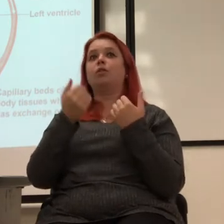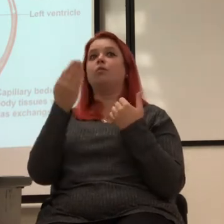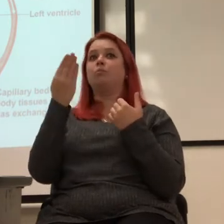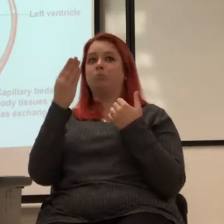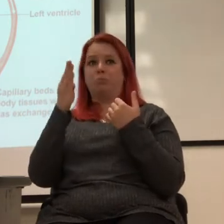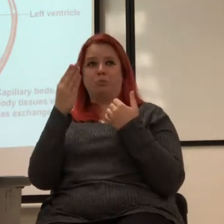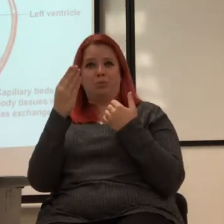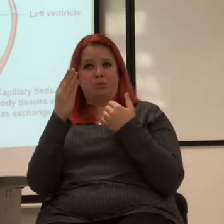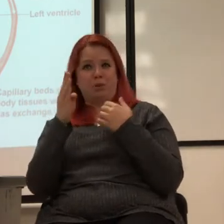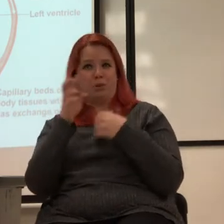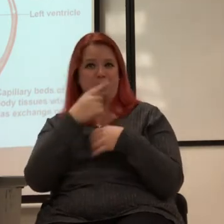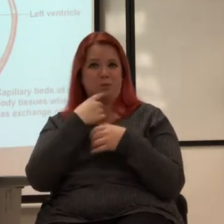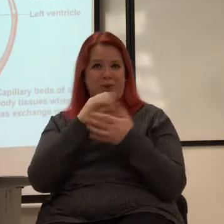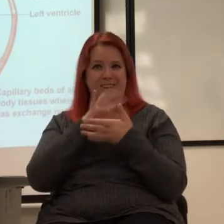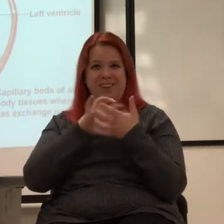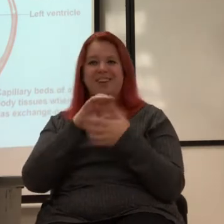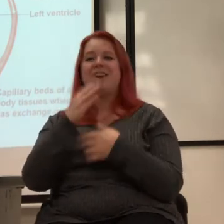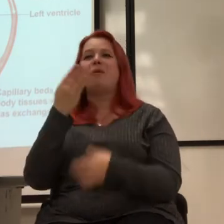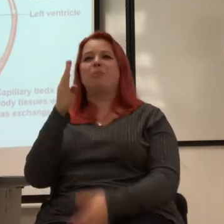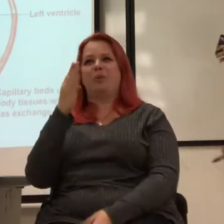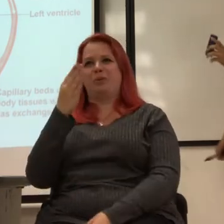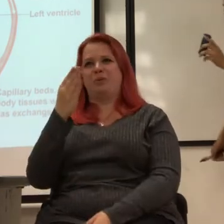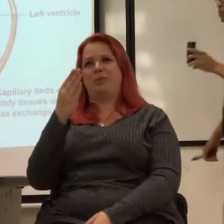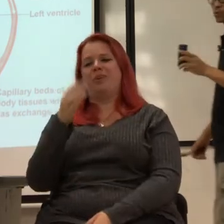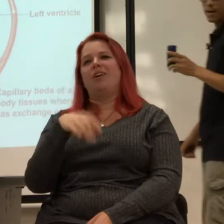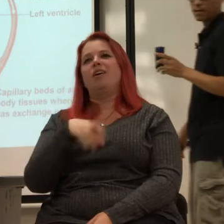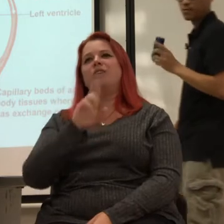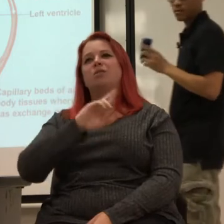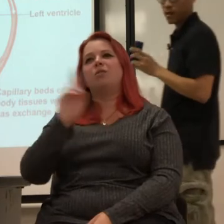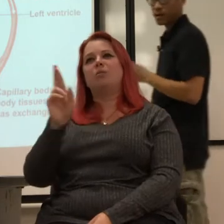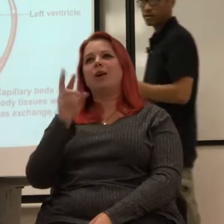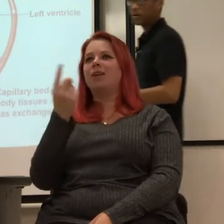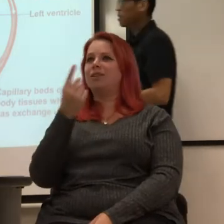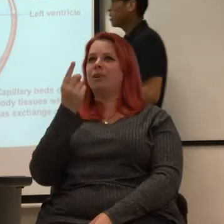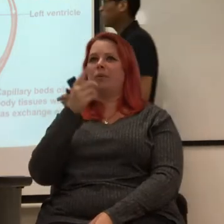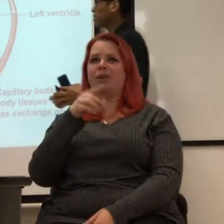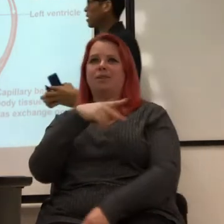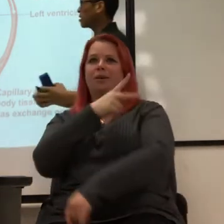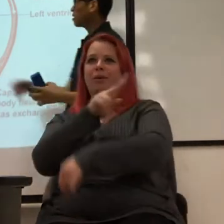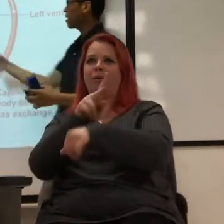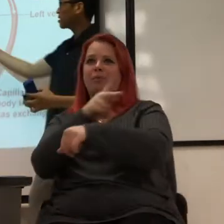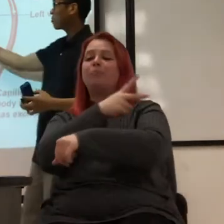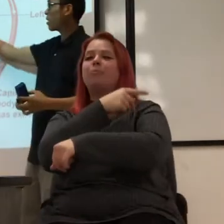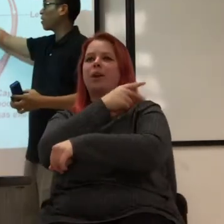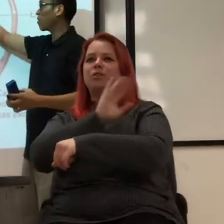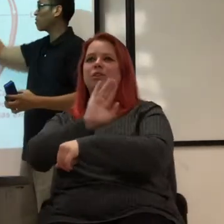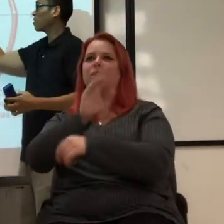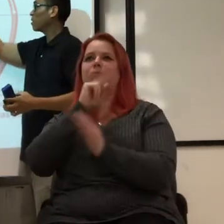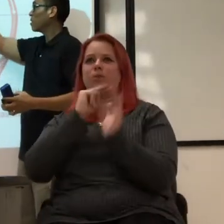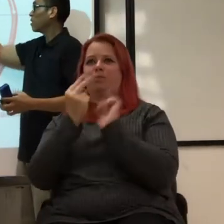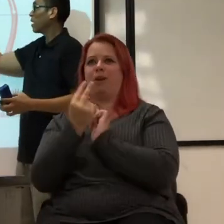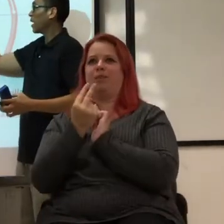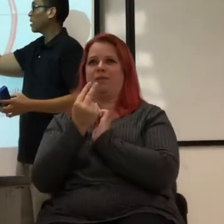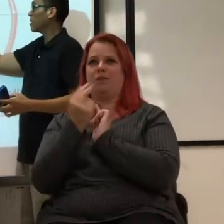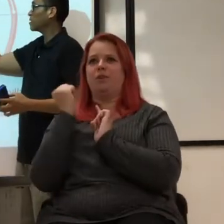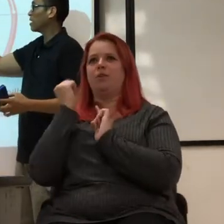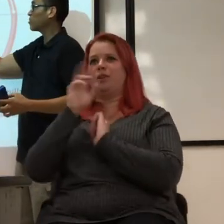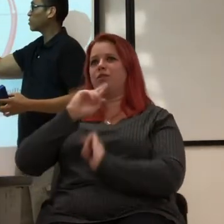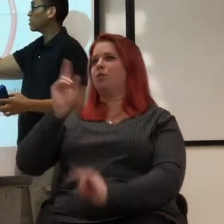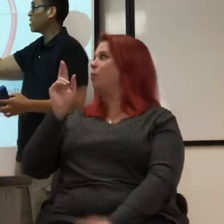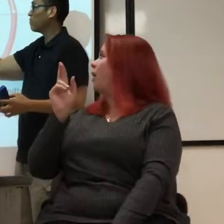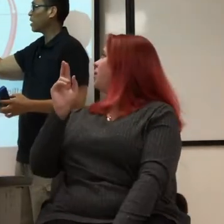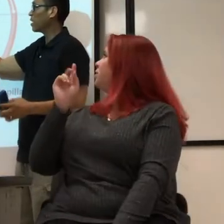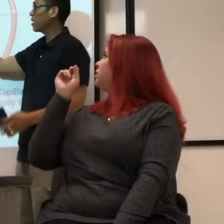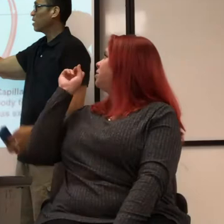Blue. Right heart, remember, right is always the patient's perspective, correct? So that's the right heart. And